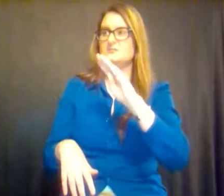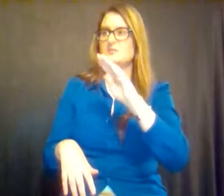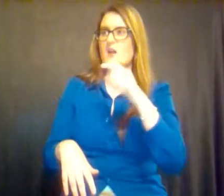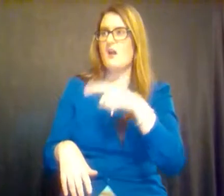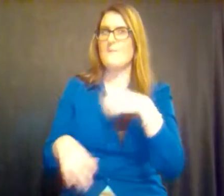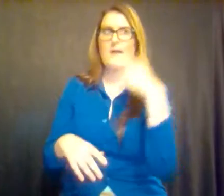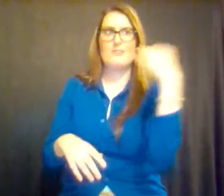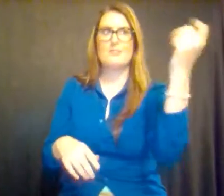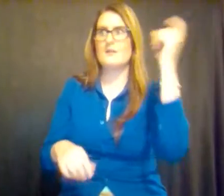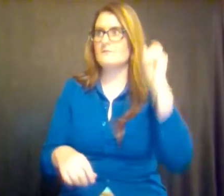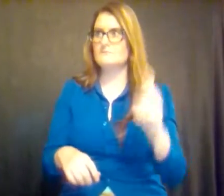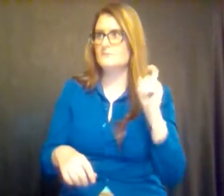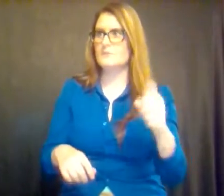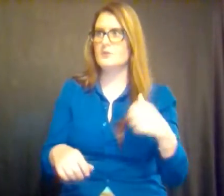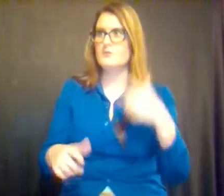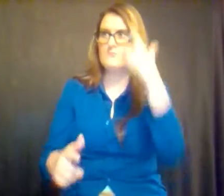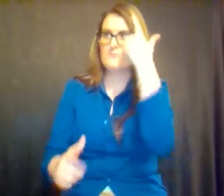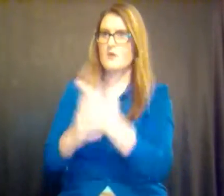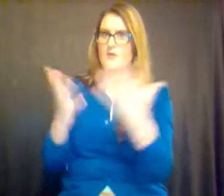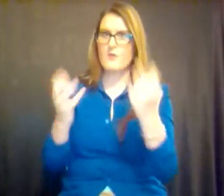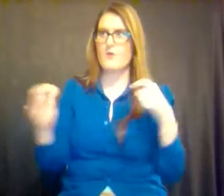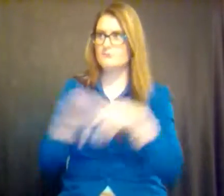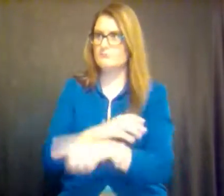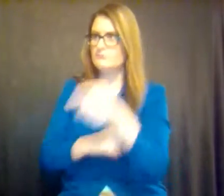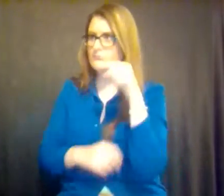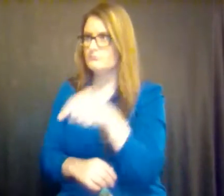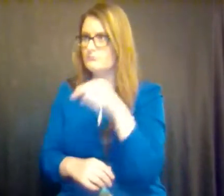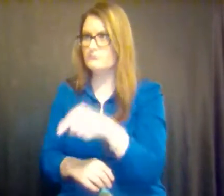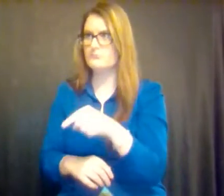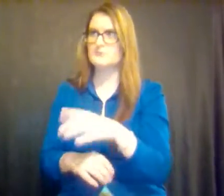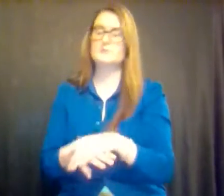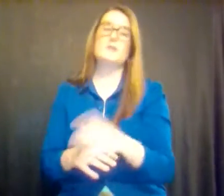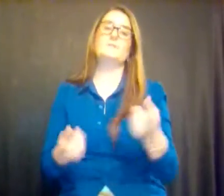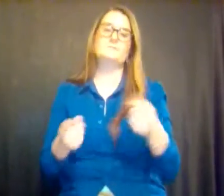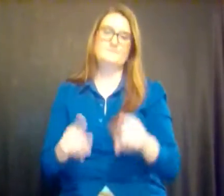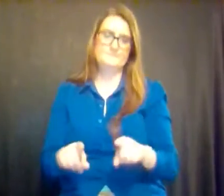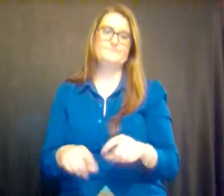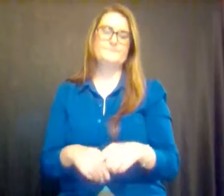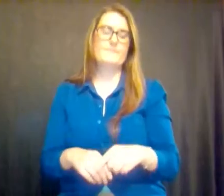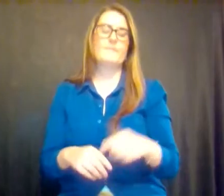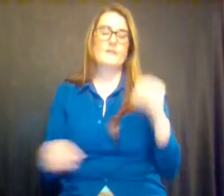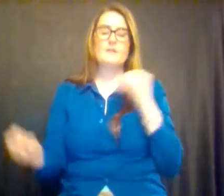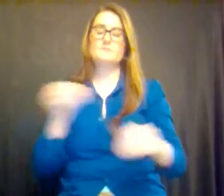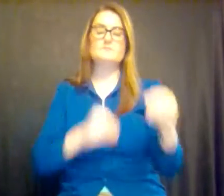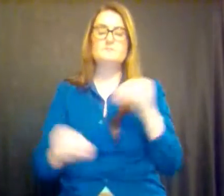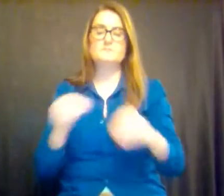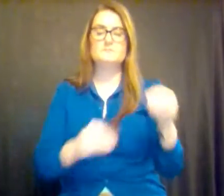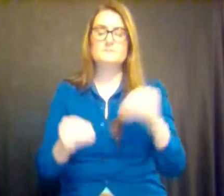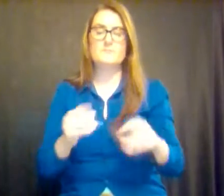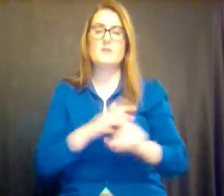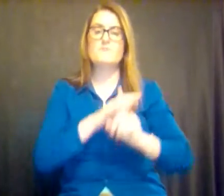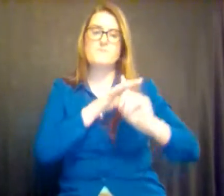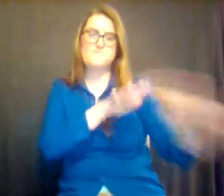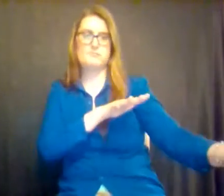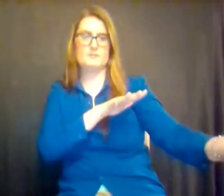Laban. He'll take care of you." So Jacob packed his bags, and without stopping to look back, he ran. And he didn't